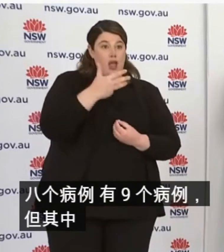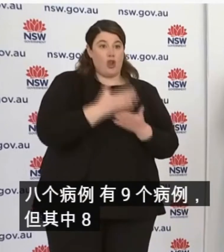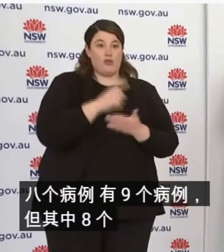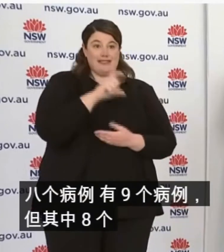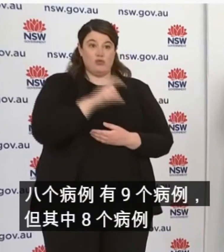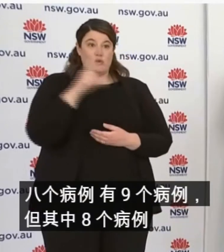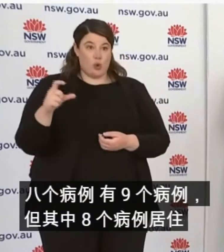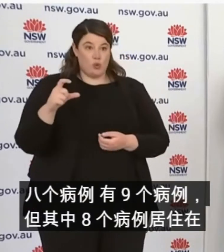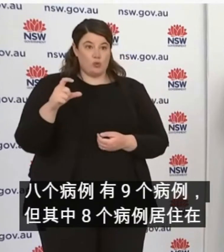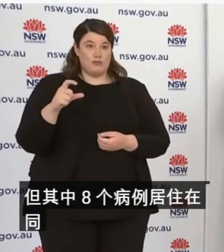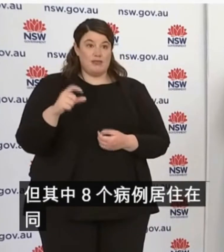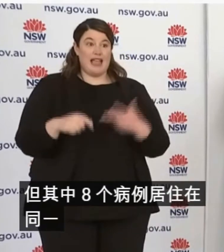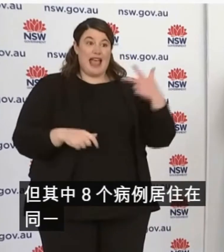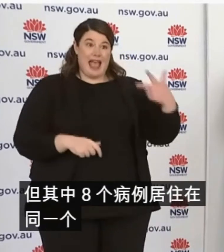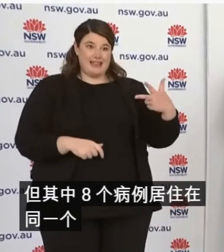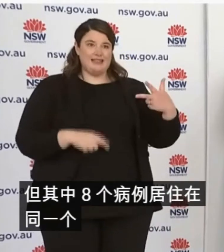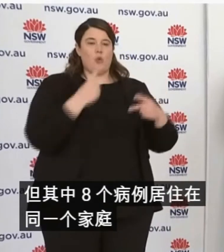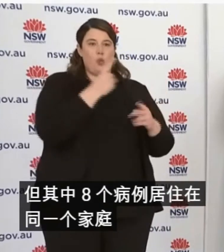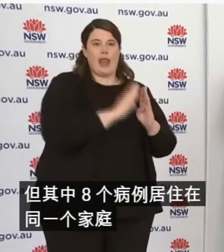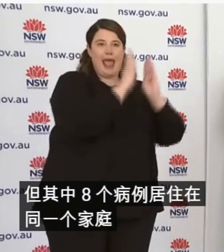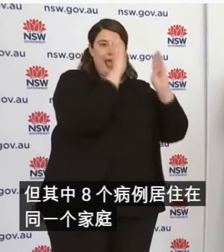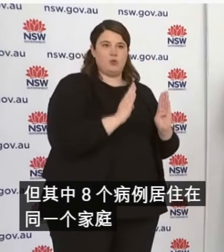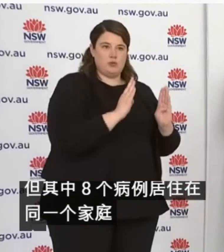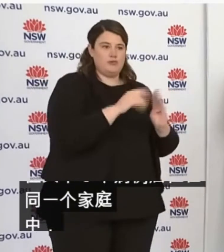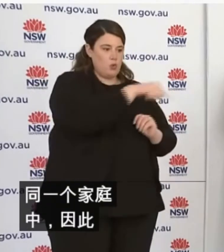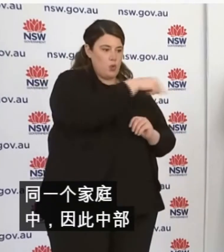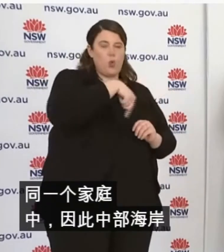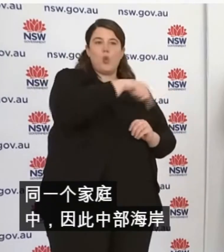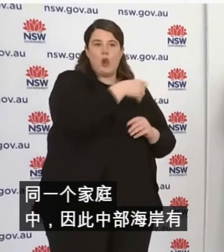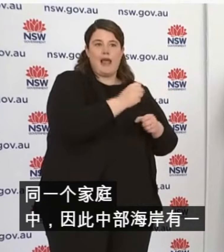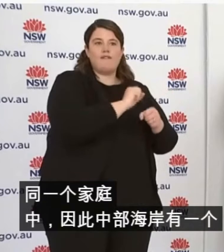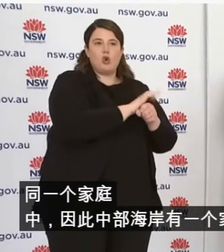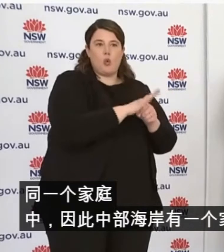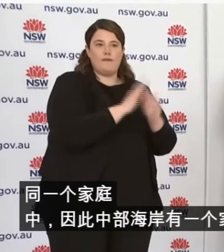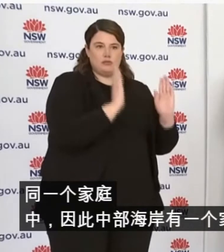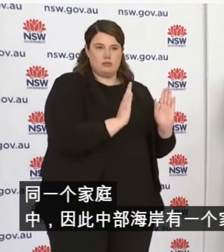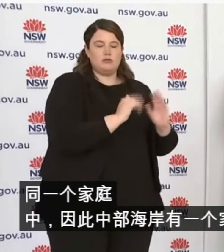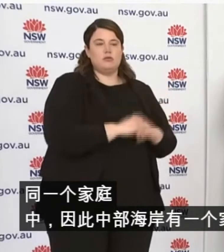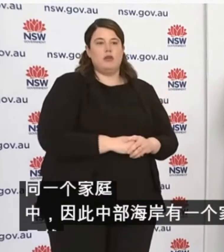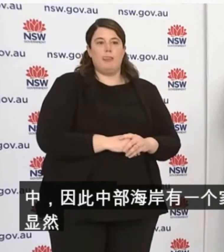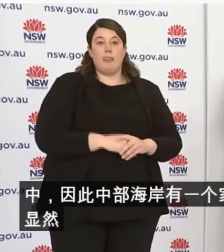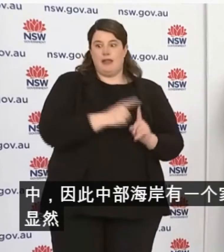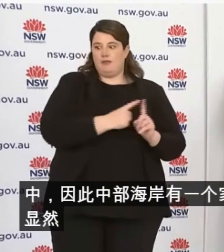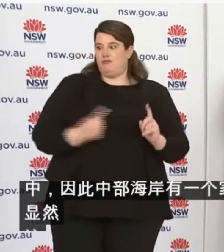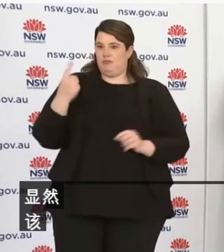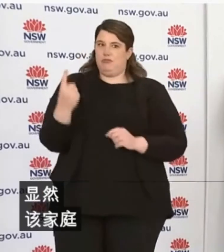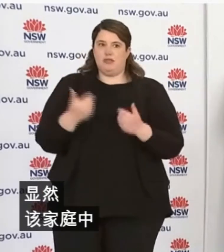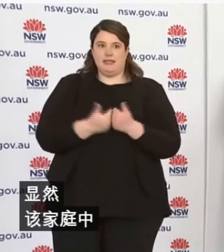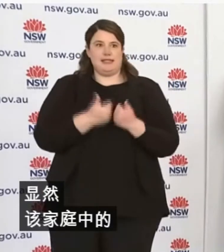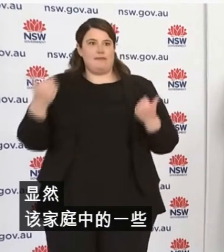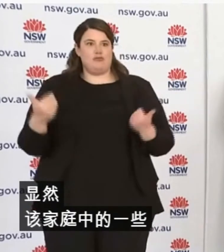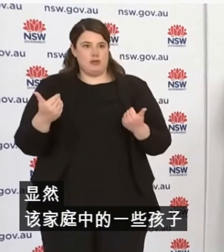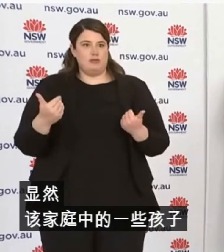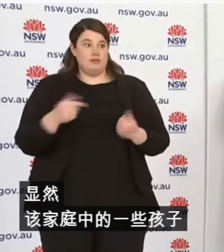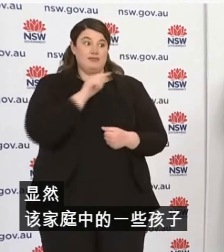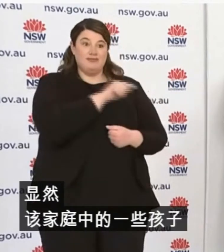8 of the cases reside in the same household. So there's a household impacted in the Central Coast, and obviously some